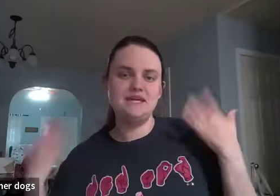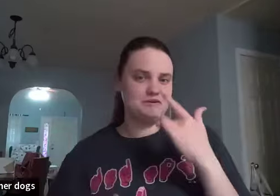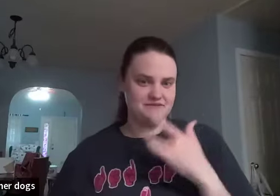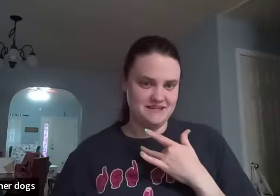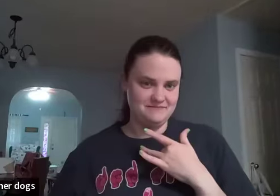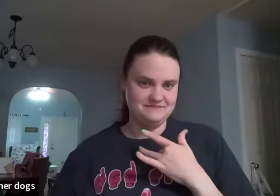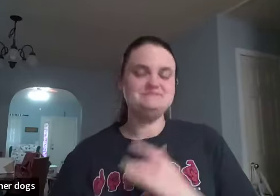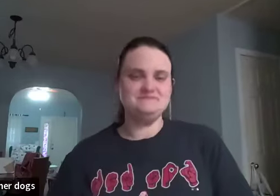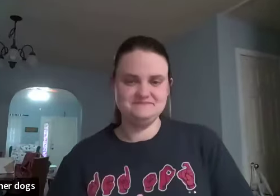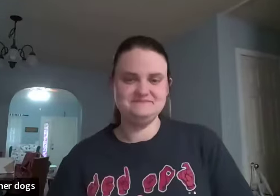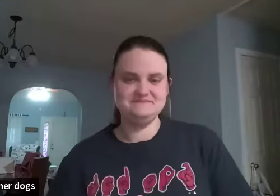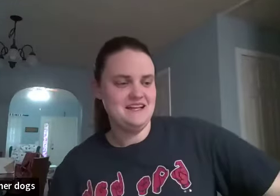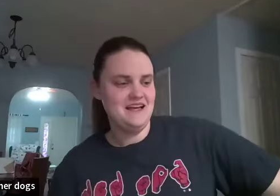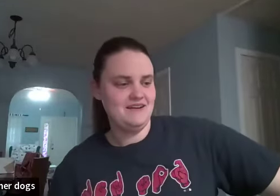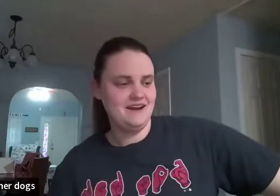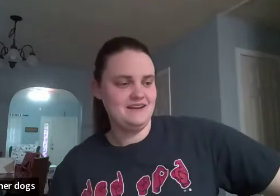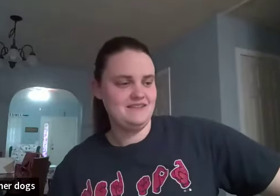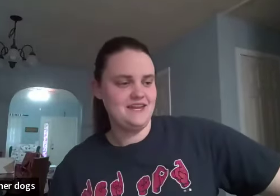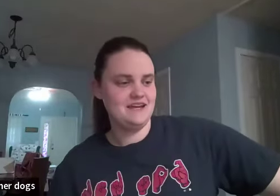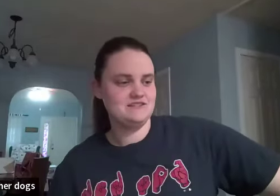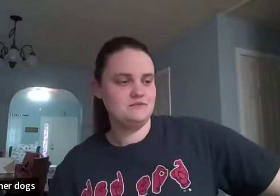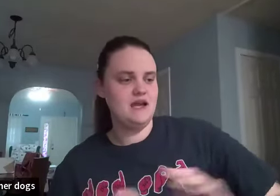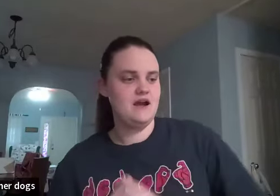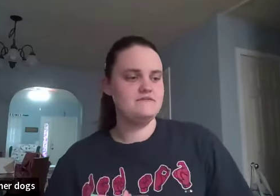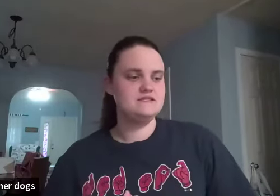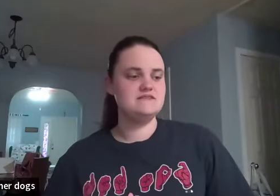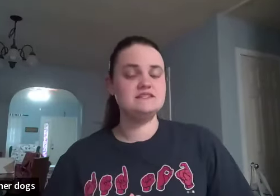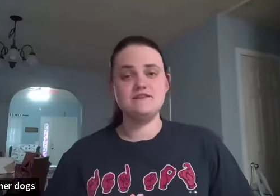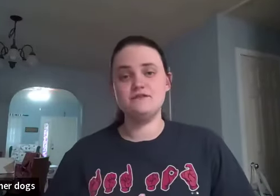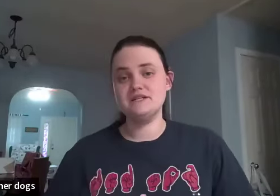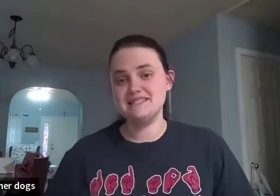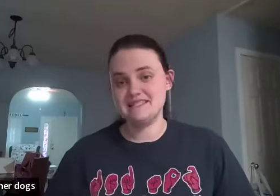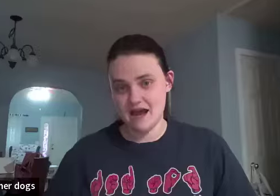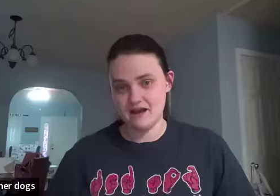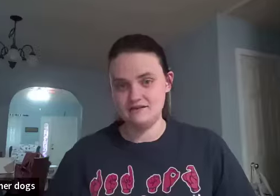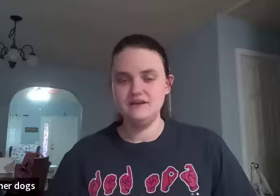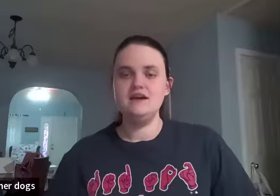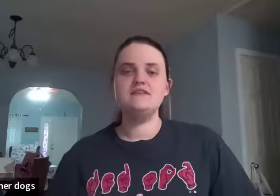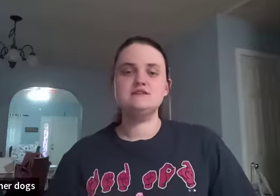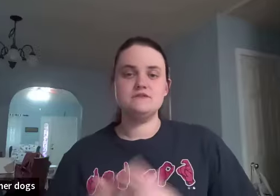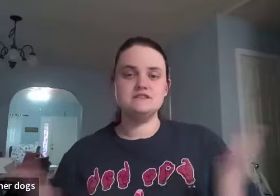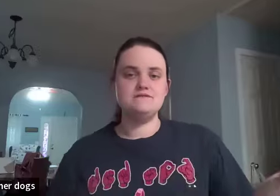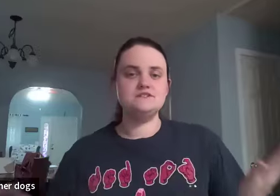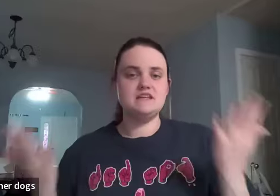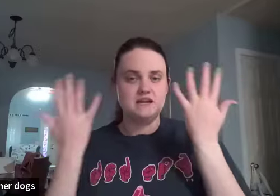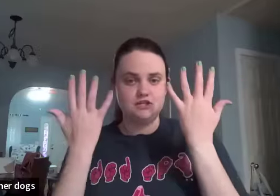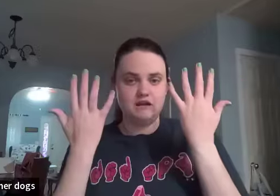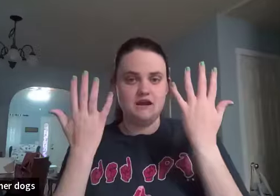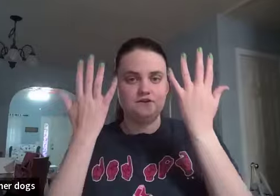Happy birthday. All right. The next one we have is then the sign for sad. And so the sign for sad is you're going to have your